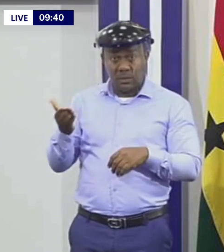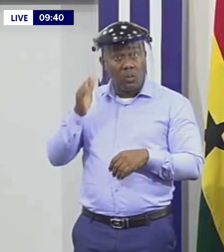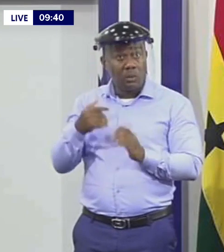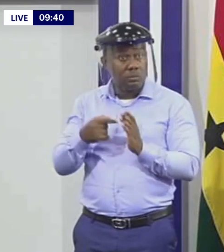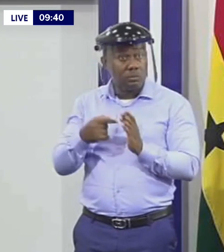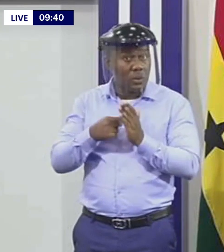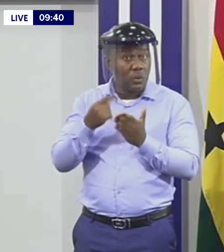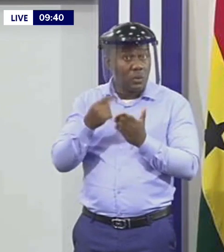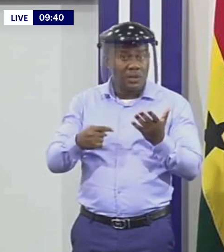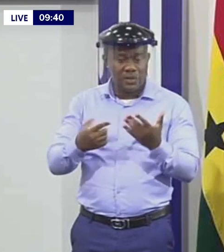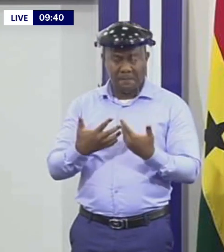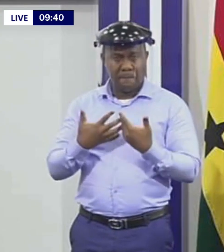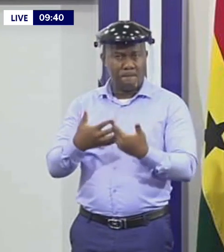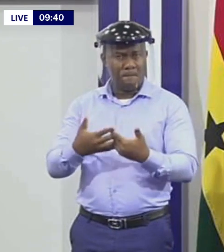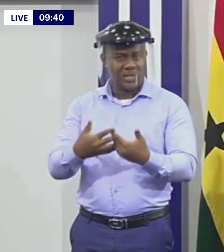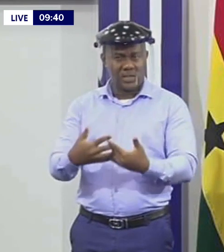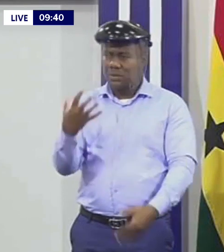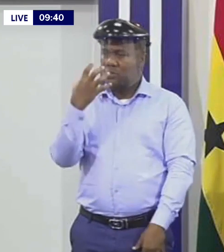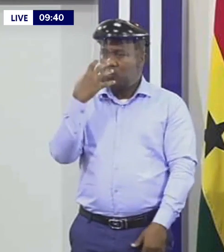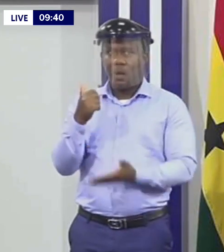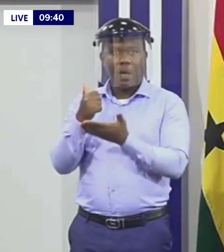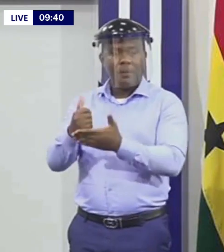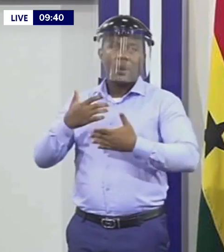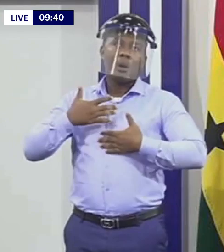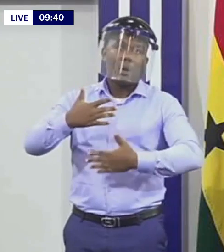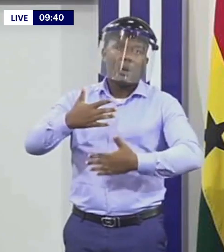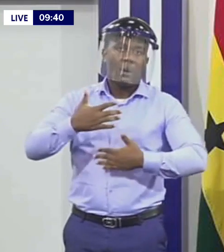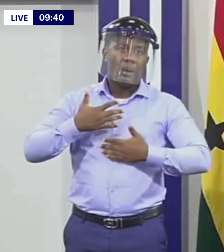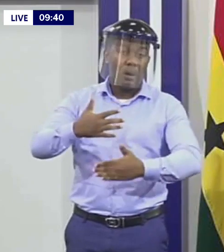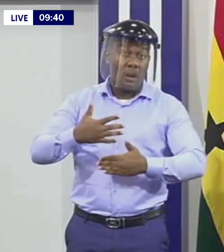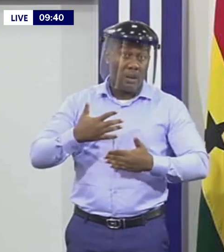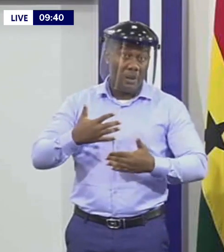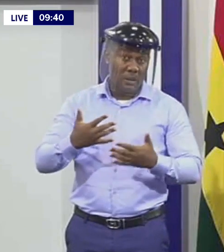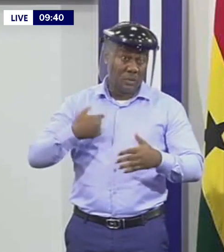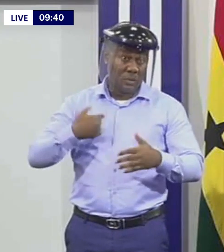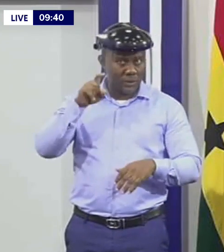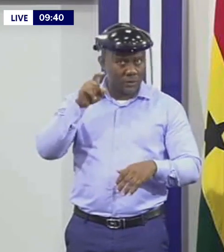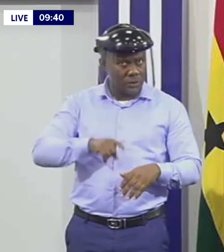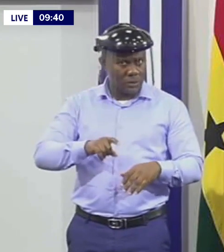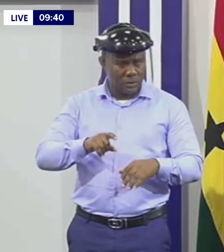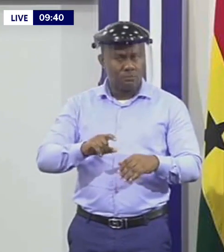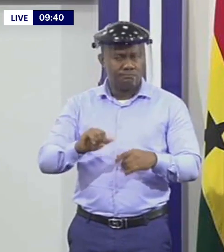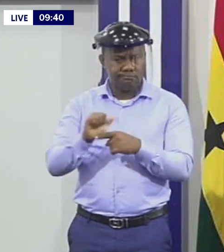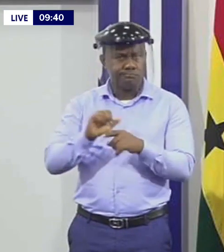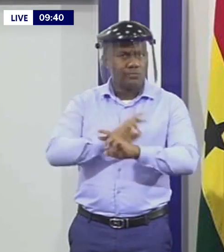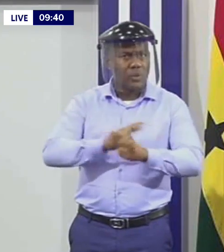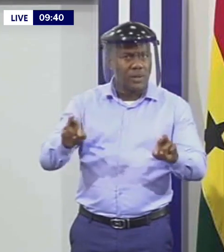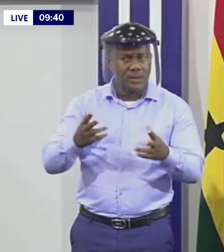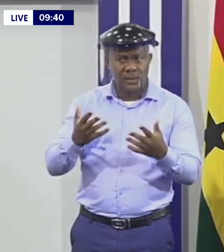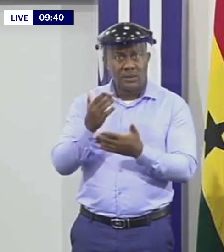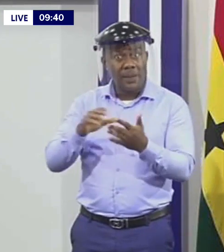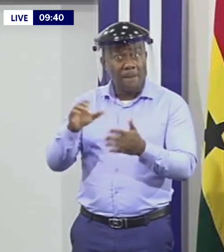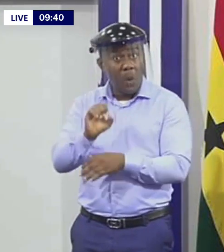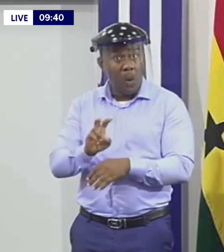require mechanical ventilation. And as a country, we need to prepare for it. And those that will require